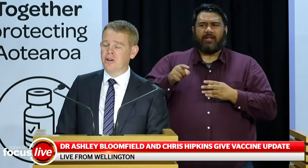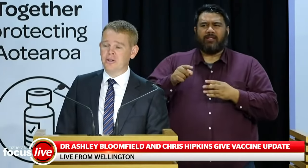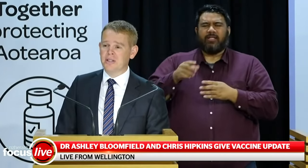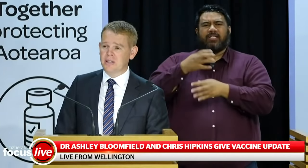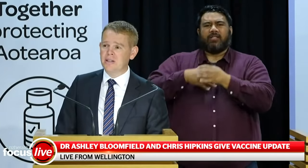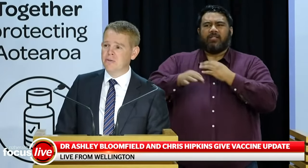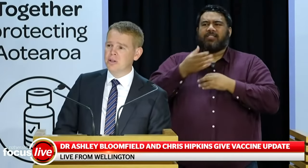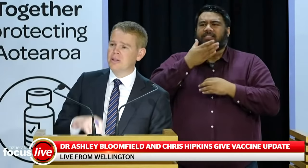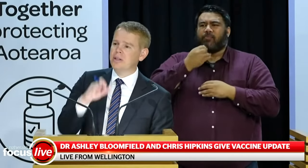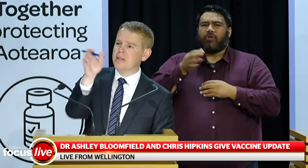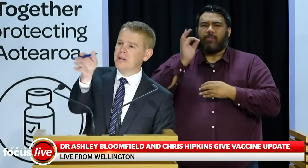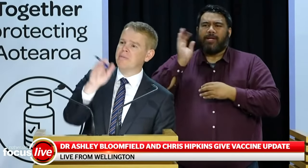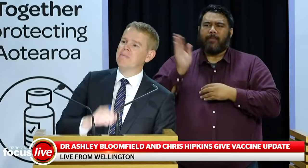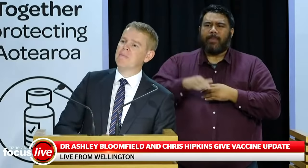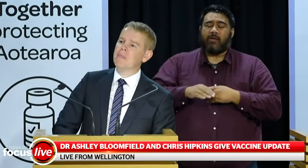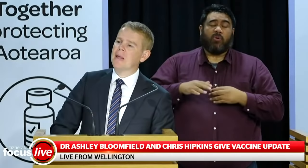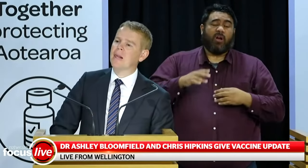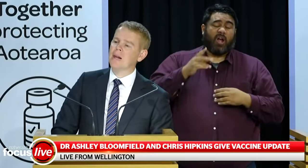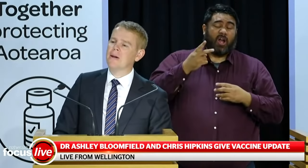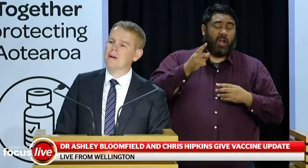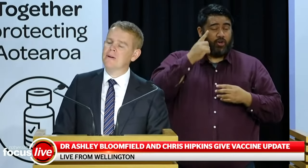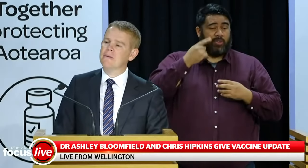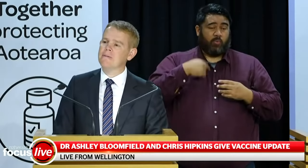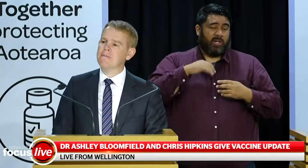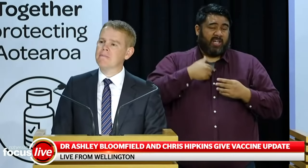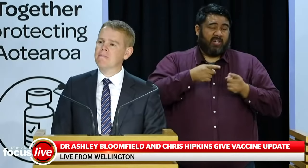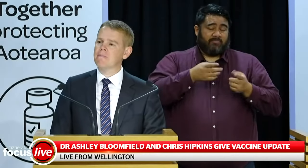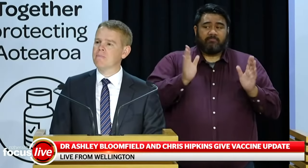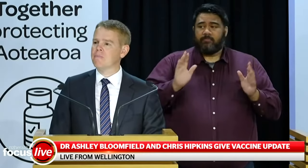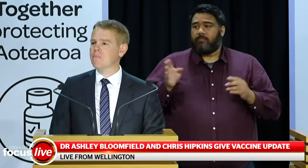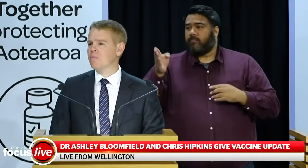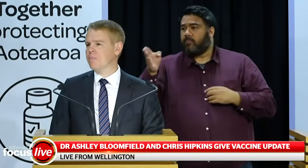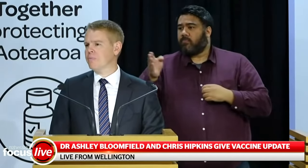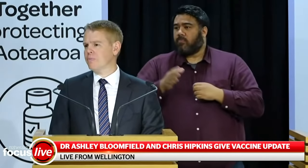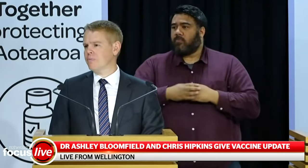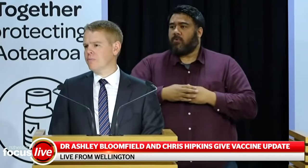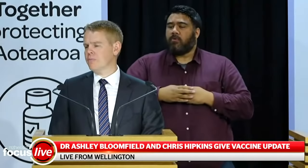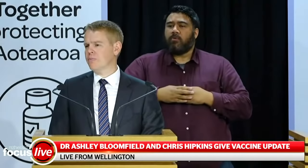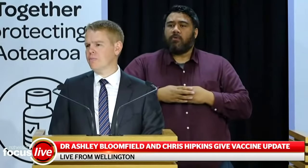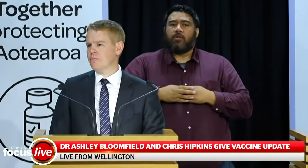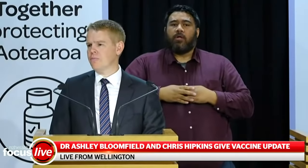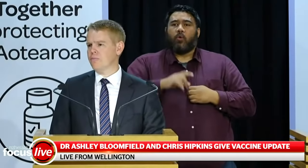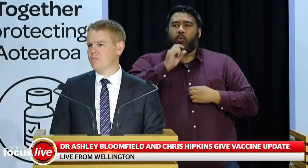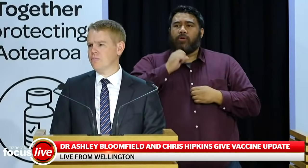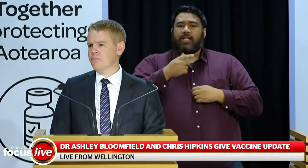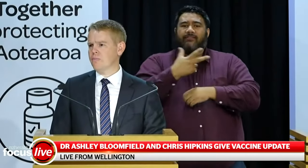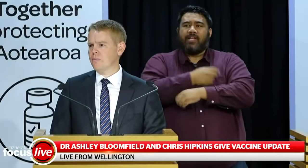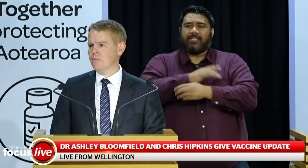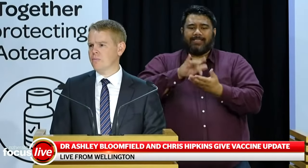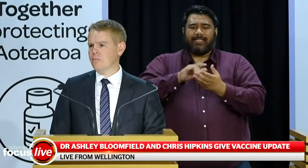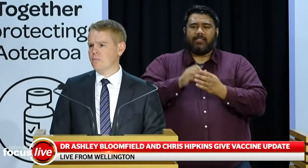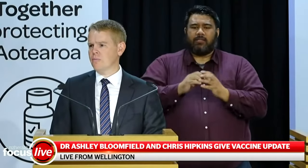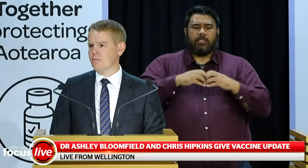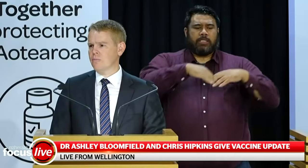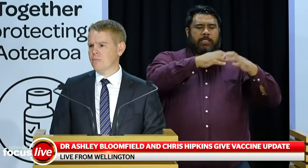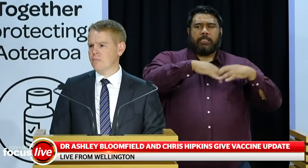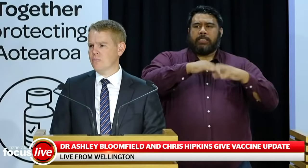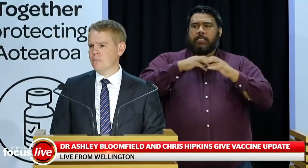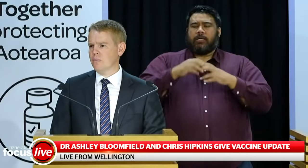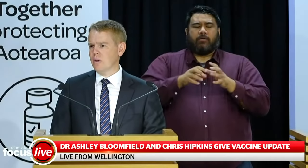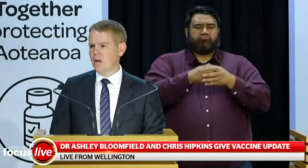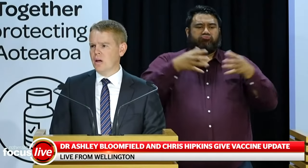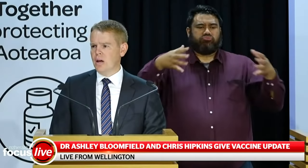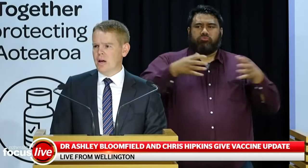but I don't see the need for it. Yep. At what point will you need mass vaccination centres? In particular, will you need them in time for this